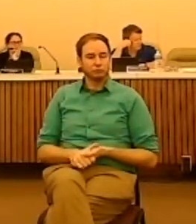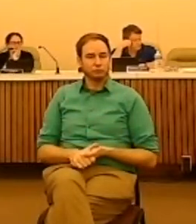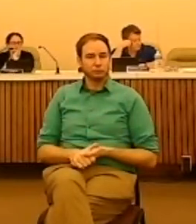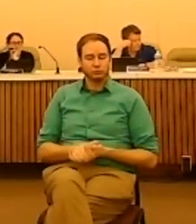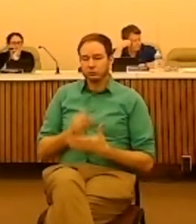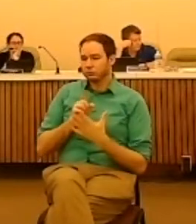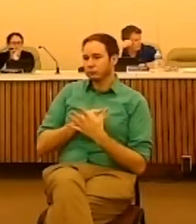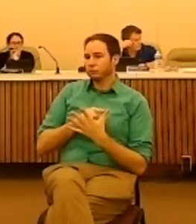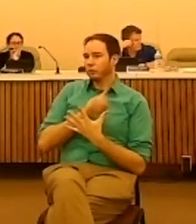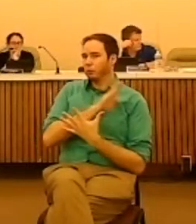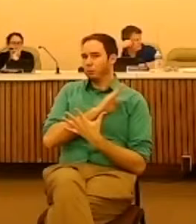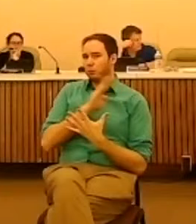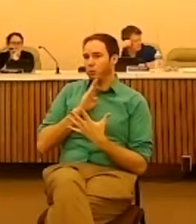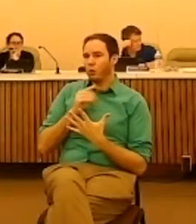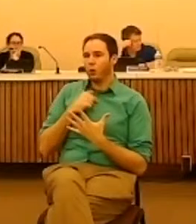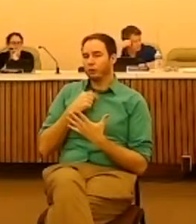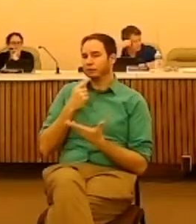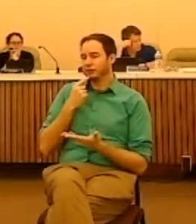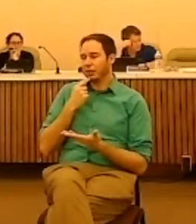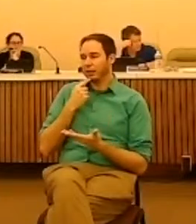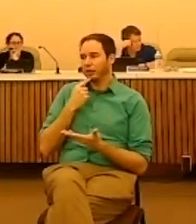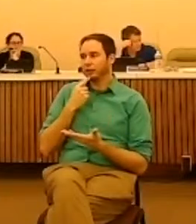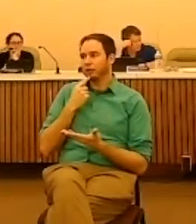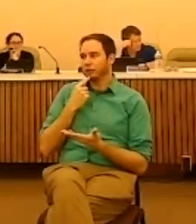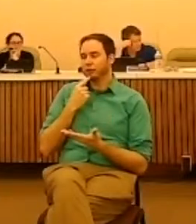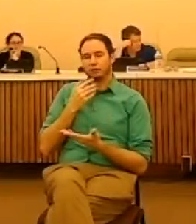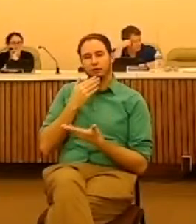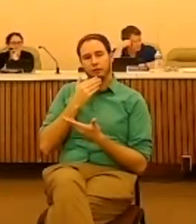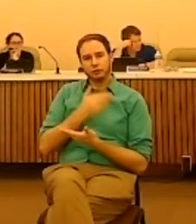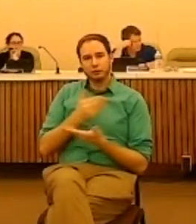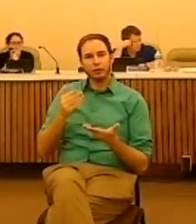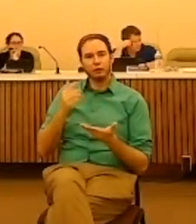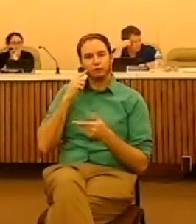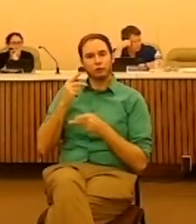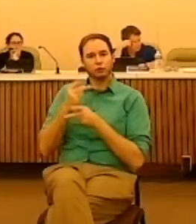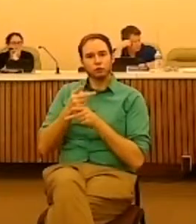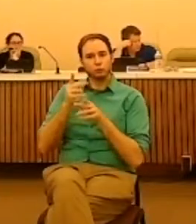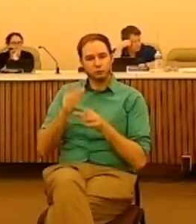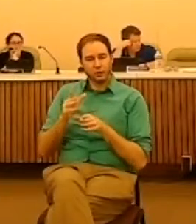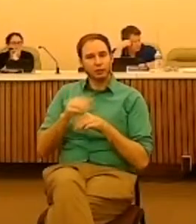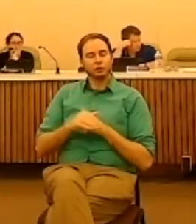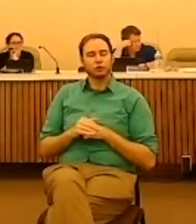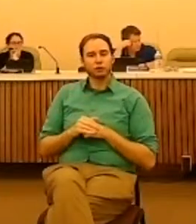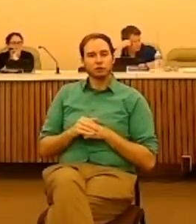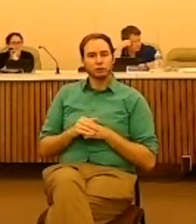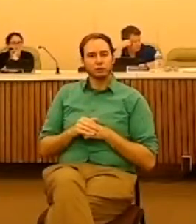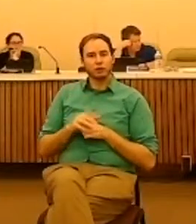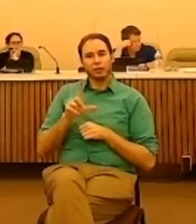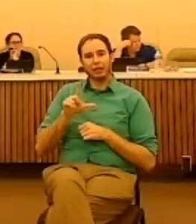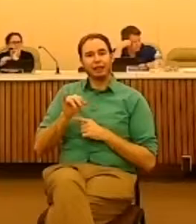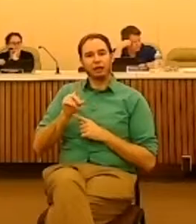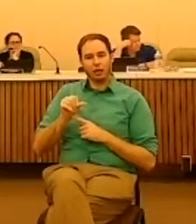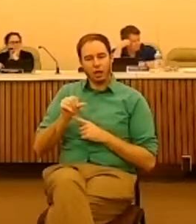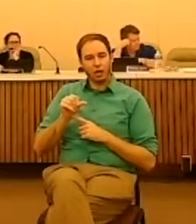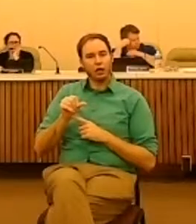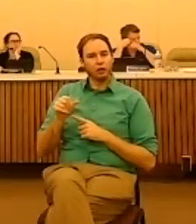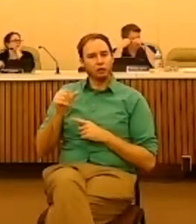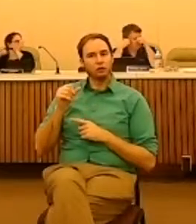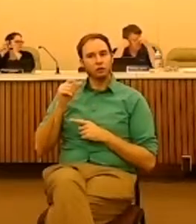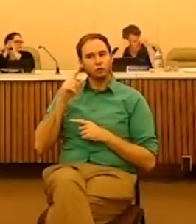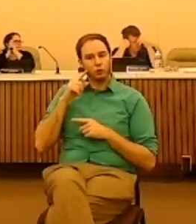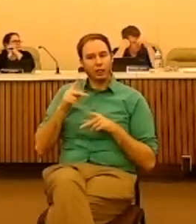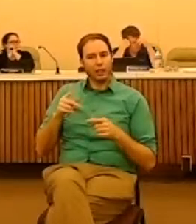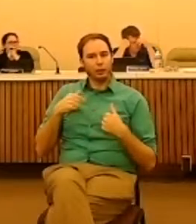From the board, I'd like to say thanks to the supervisor and Linda for allowing me